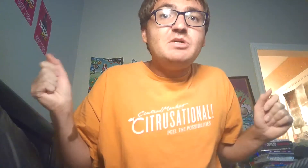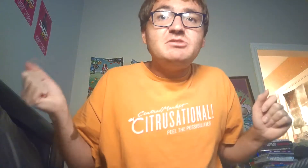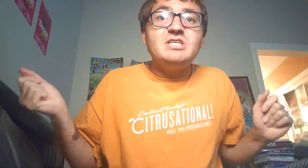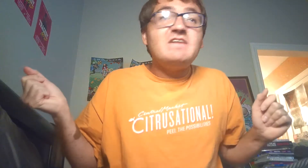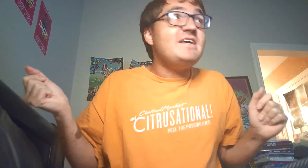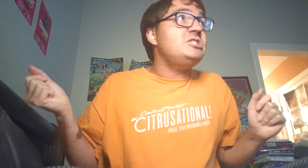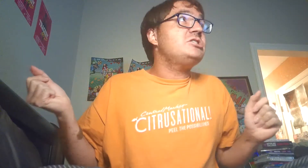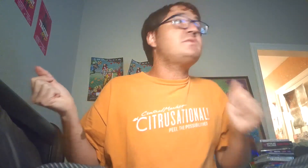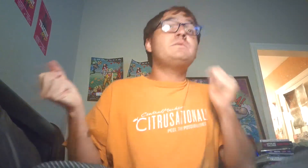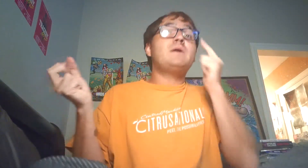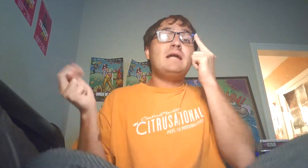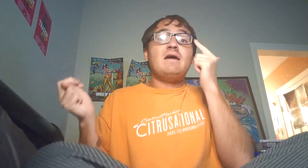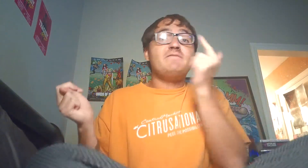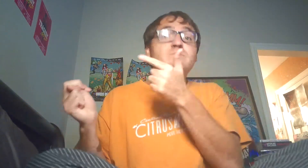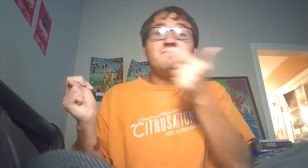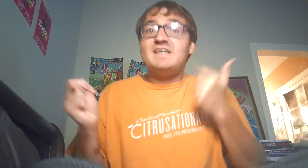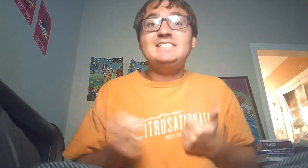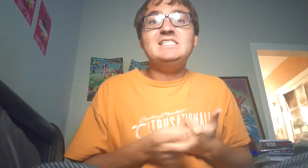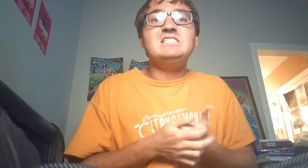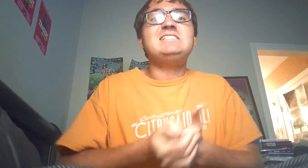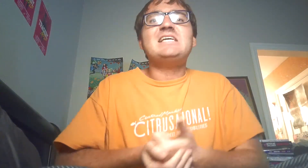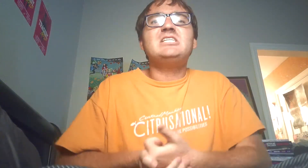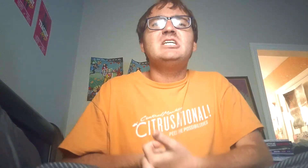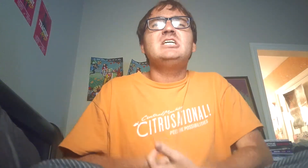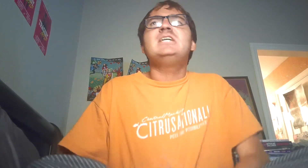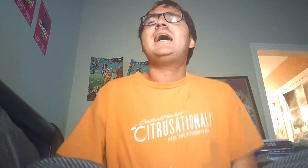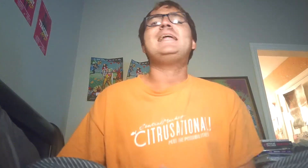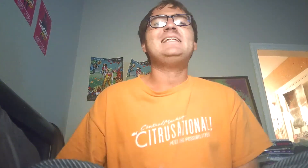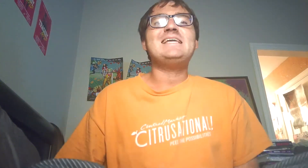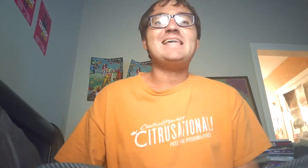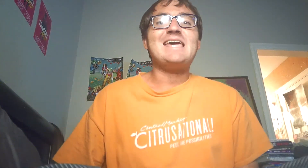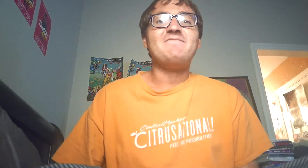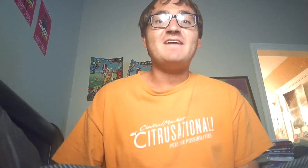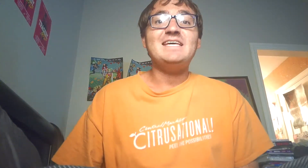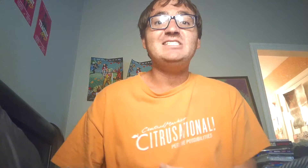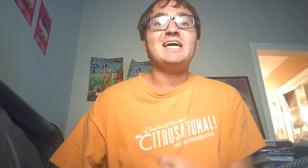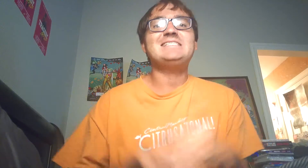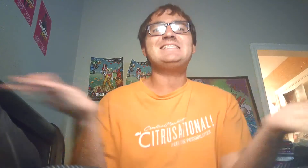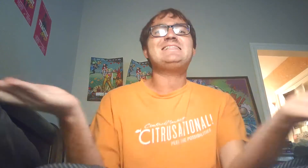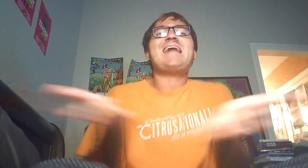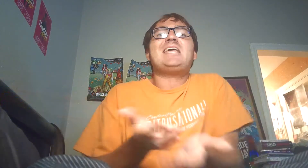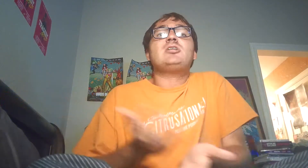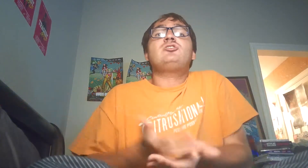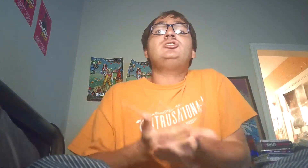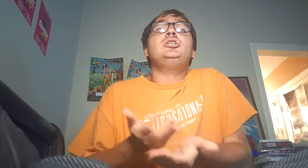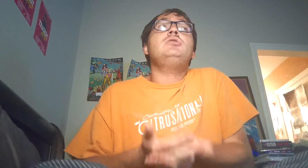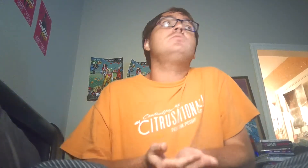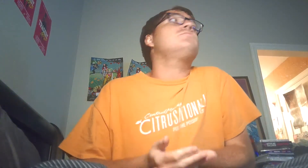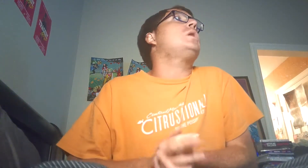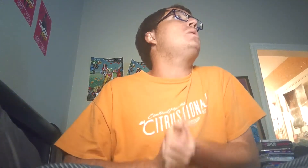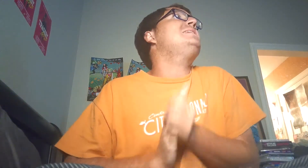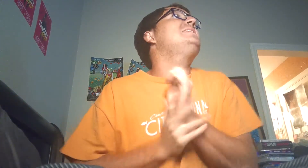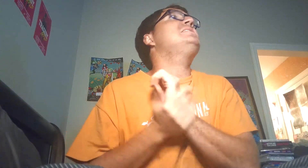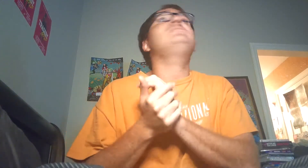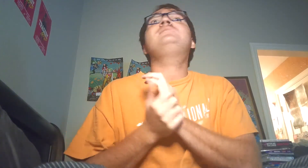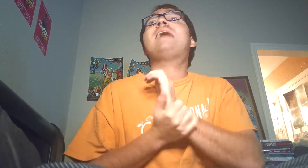Chilling Avengers of Sabrina for 2 more fucking seasons. It fucking sucks. And, like, the dude, one of the